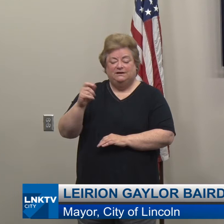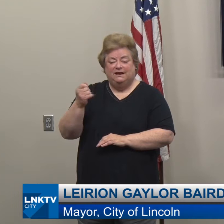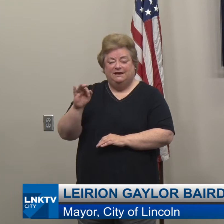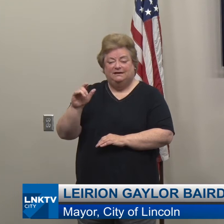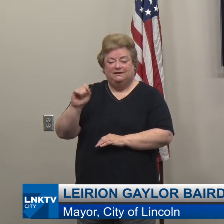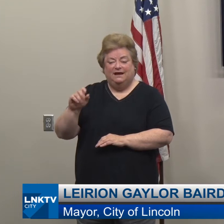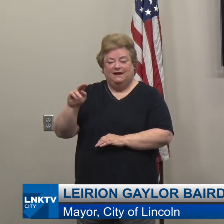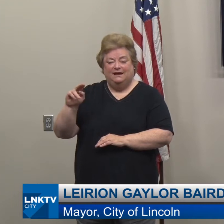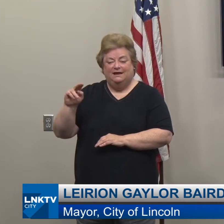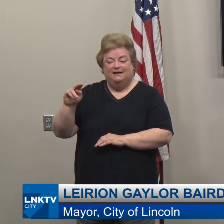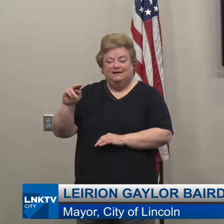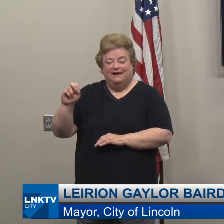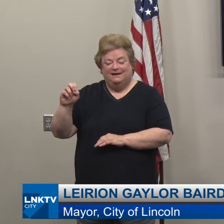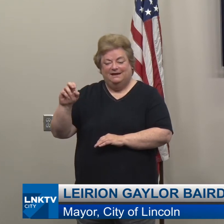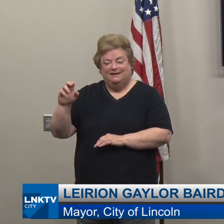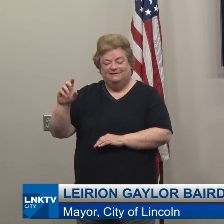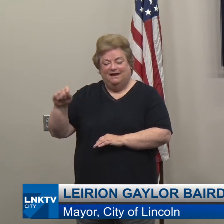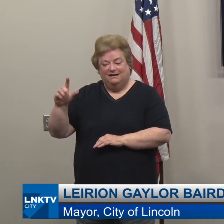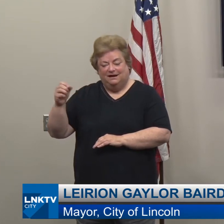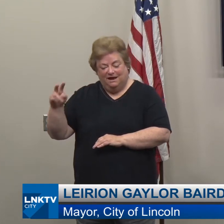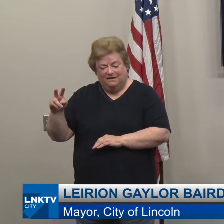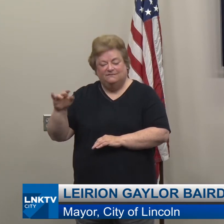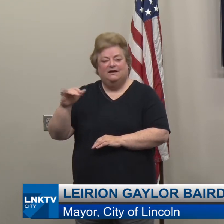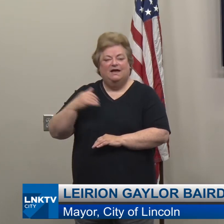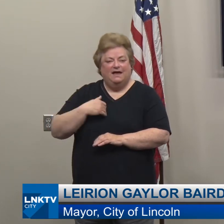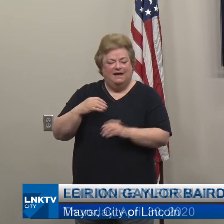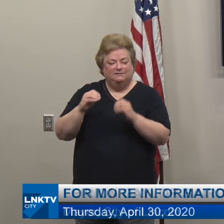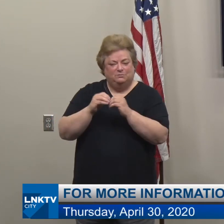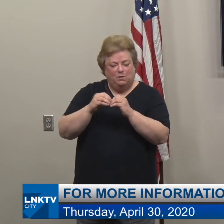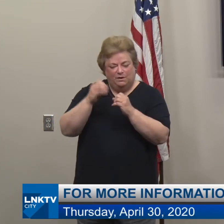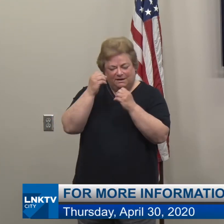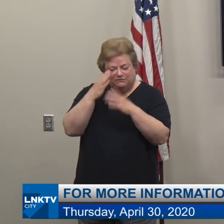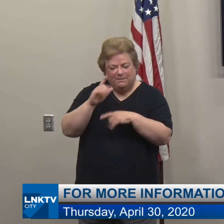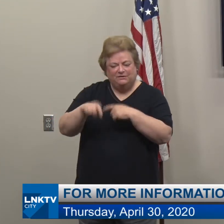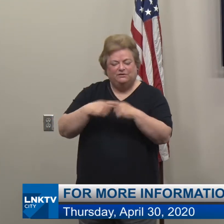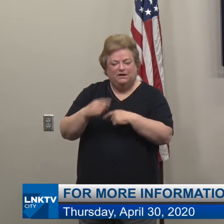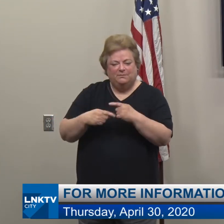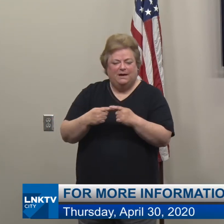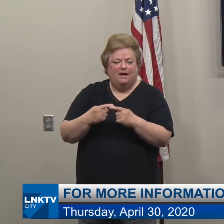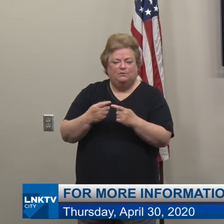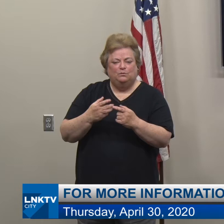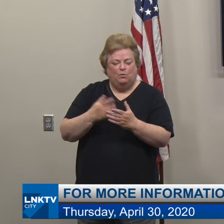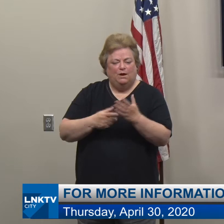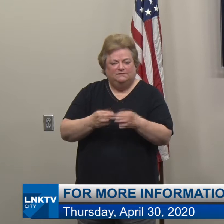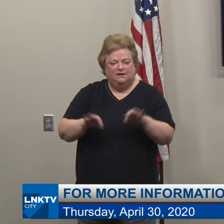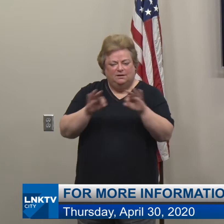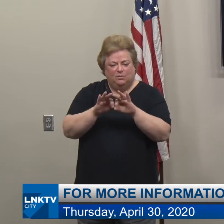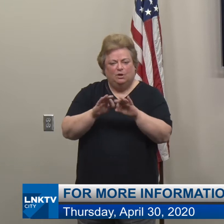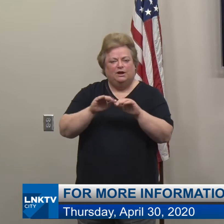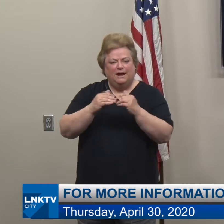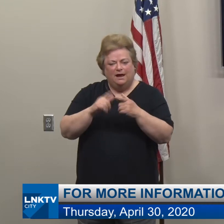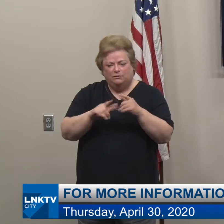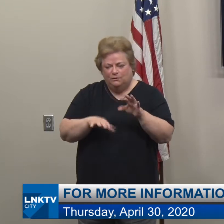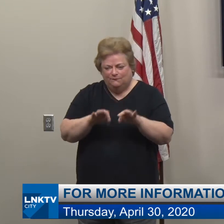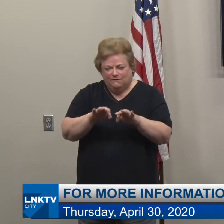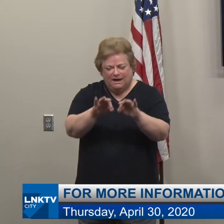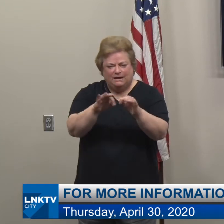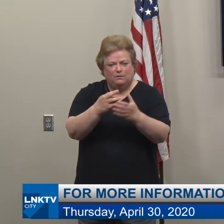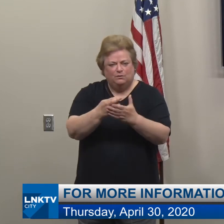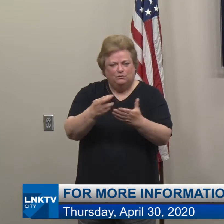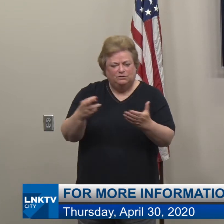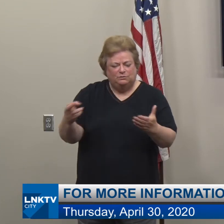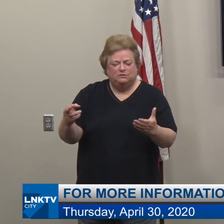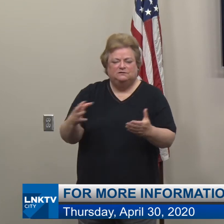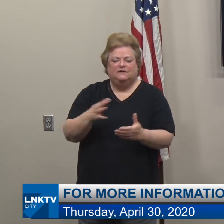covid19.lincoln.ne.gov, has a lot more information on topics relevant to COVID-19 and how to navigate resources and make the